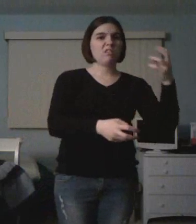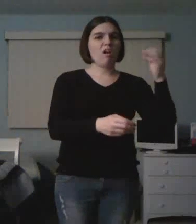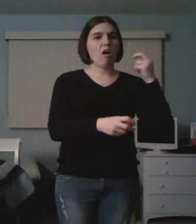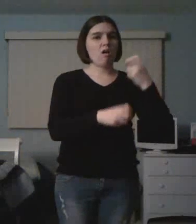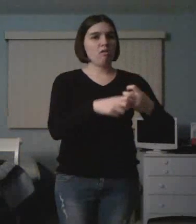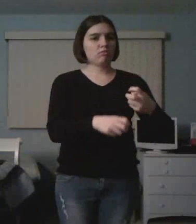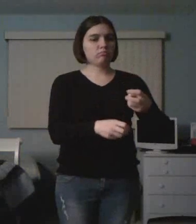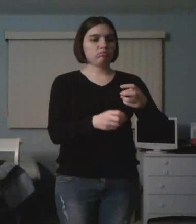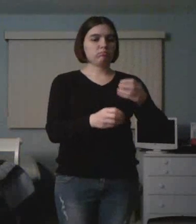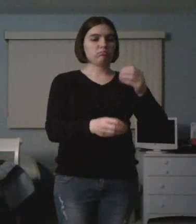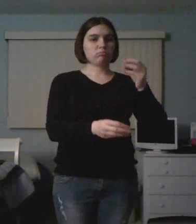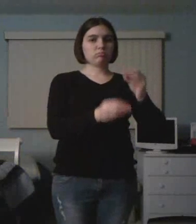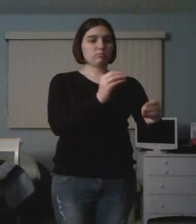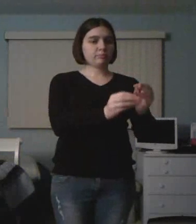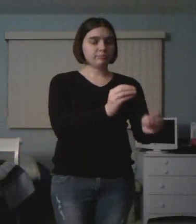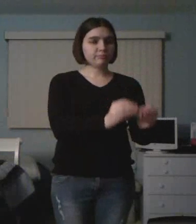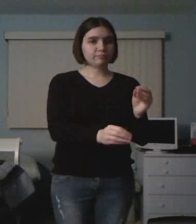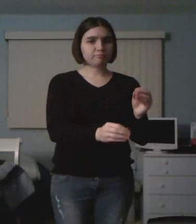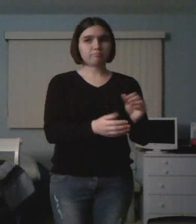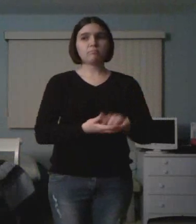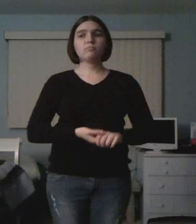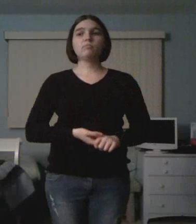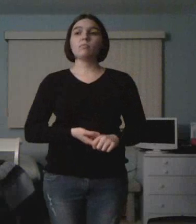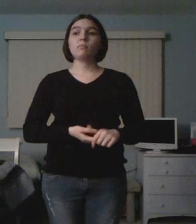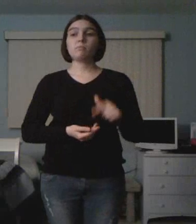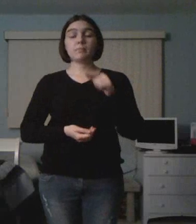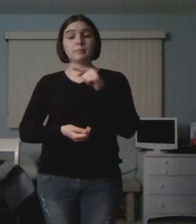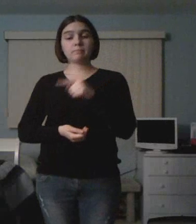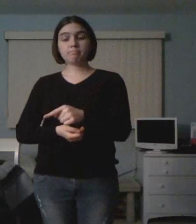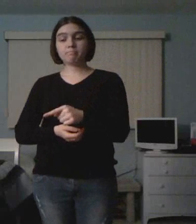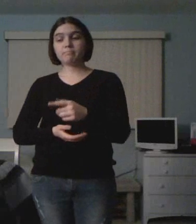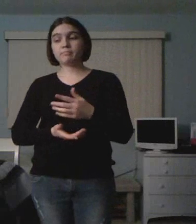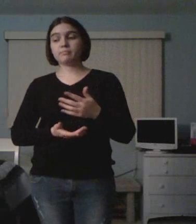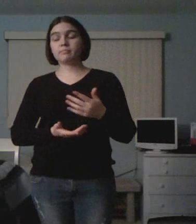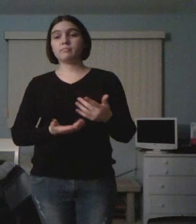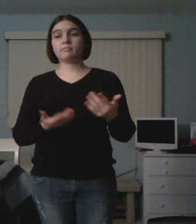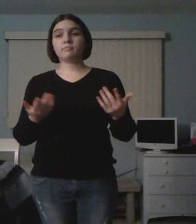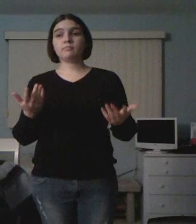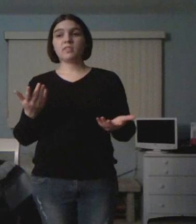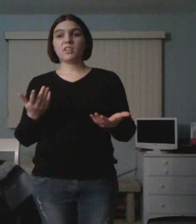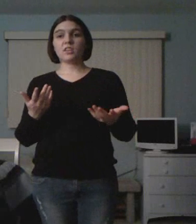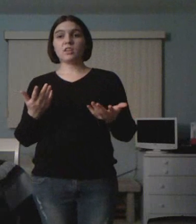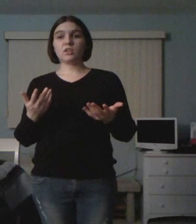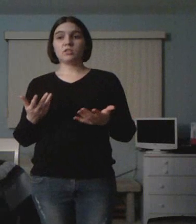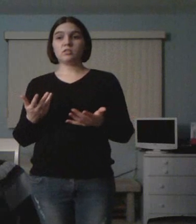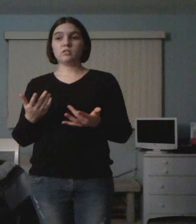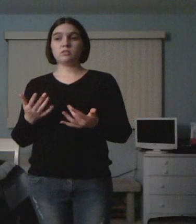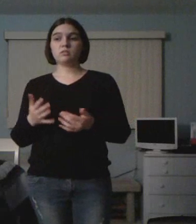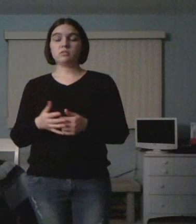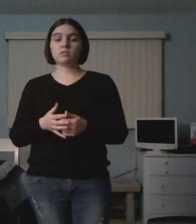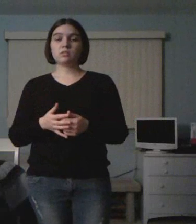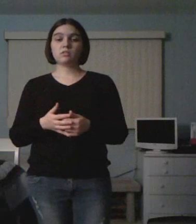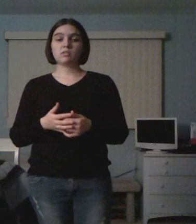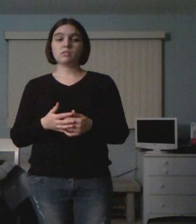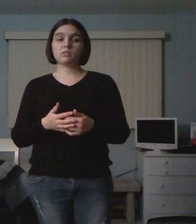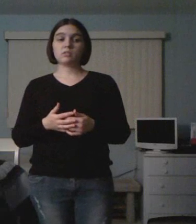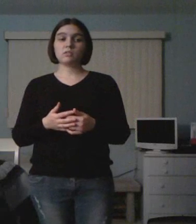angles and layups that are sharp, making it more or less resistant to